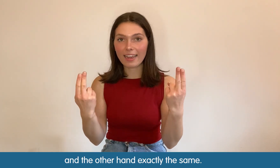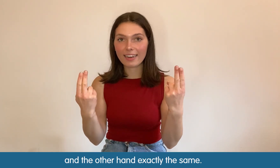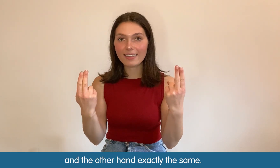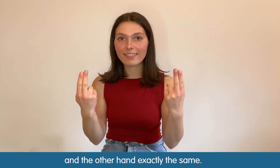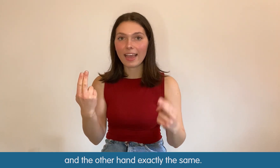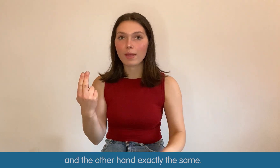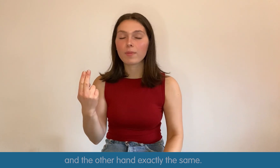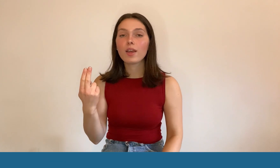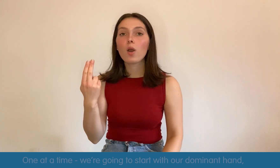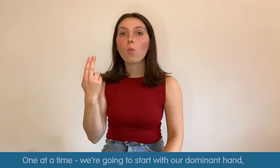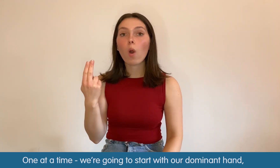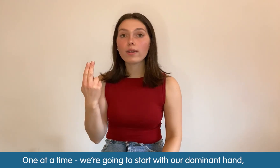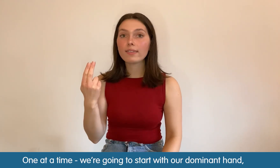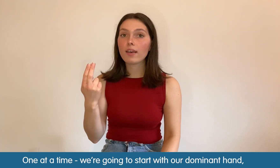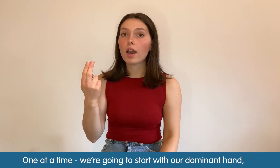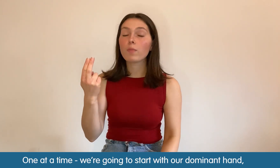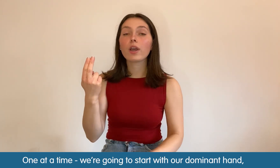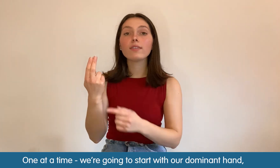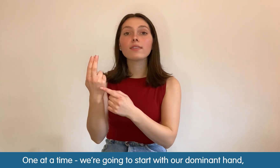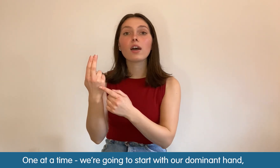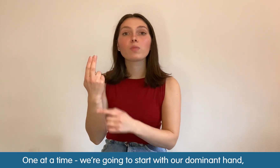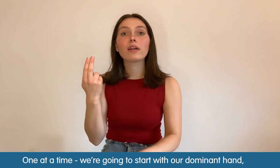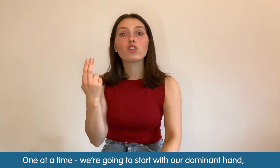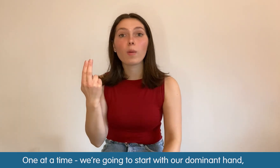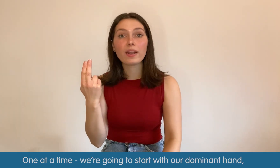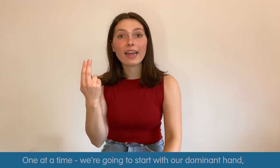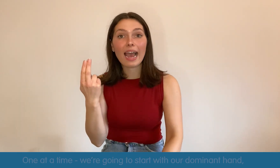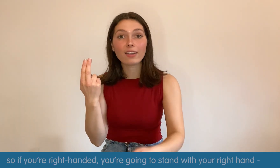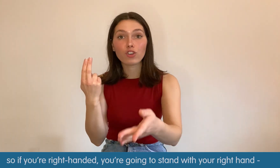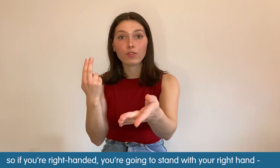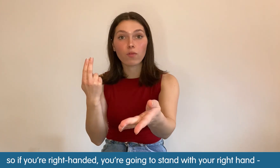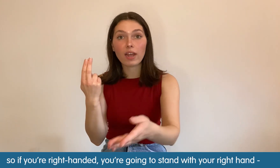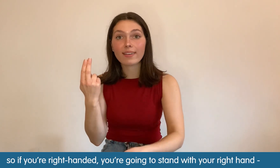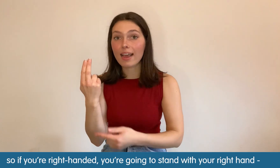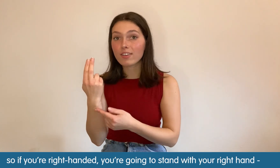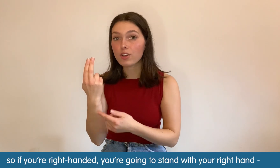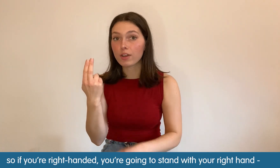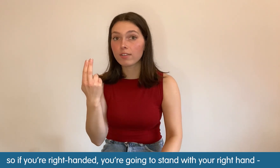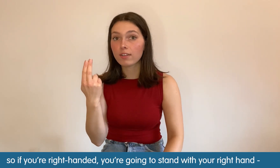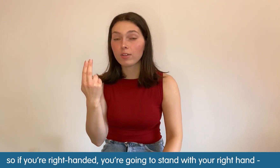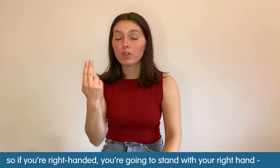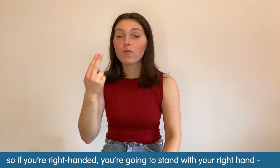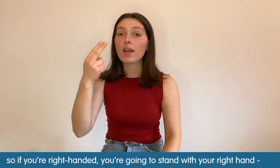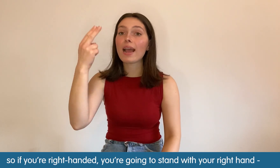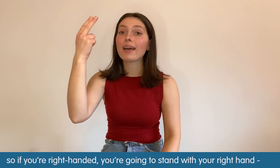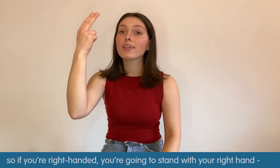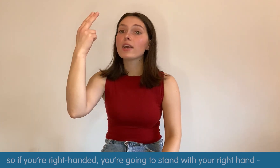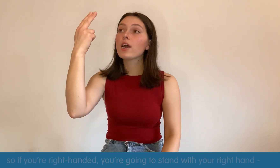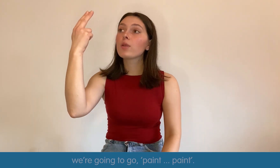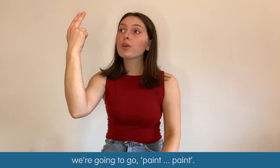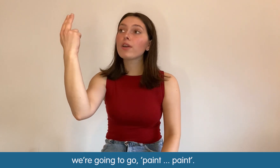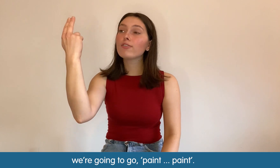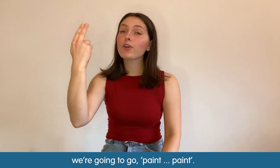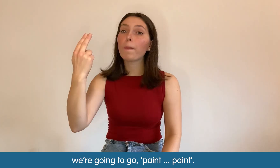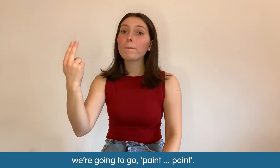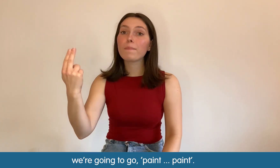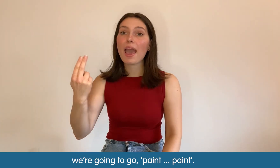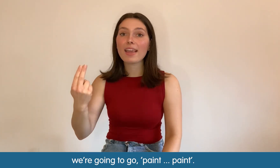the same, one at a time. We're going to start with our dominant hand. So if you're right-handed, you're going to start with your right hand. And we're going to go